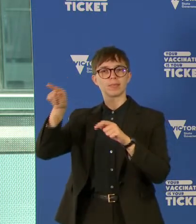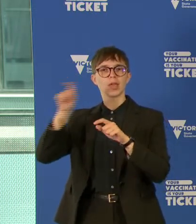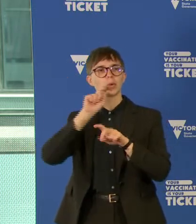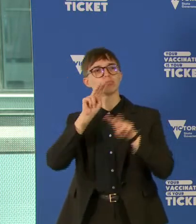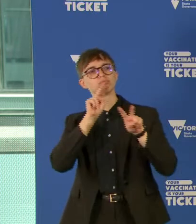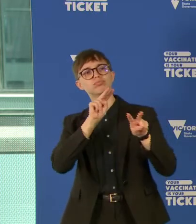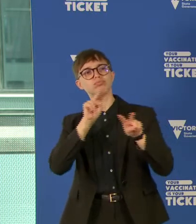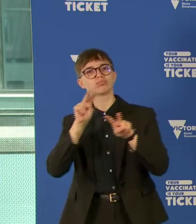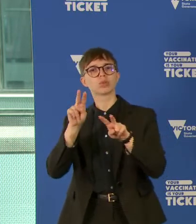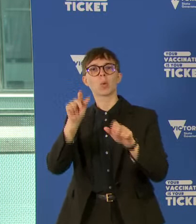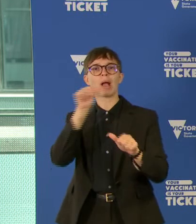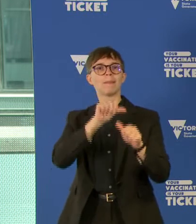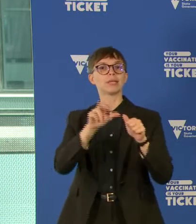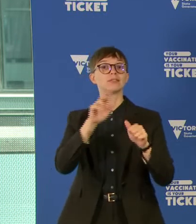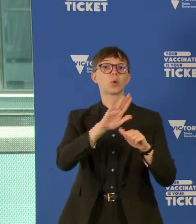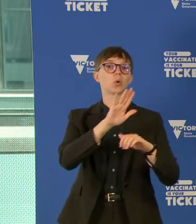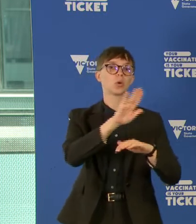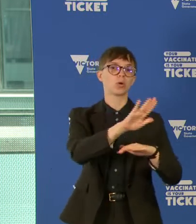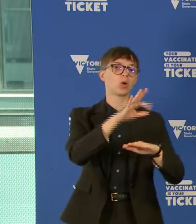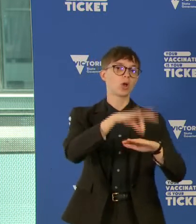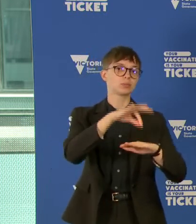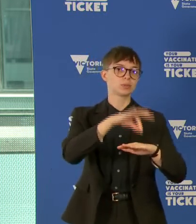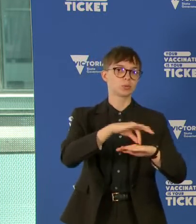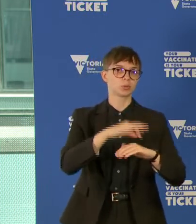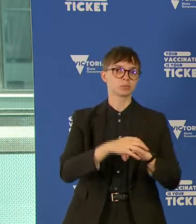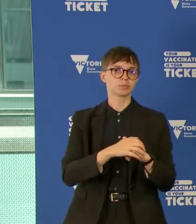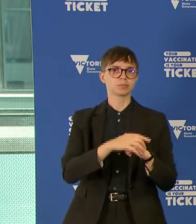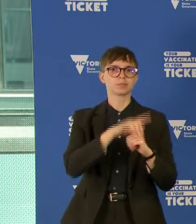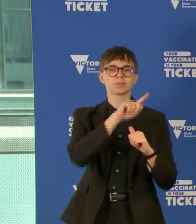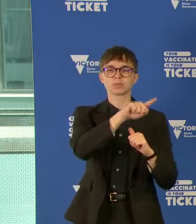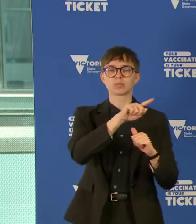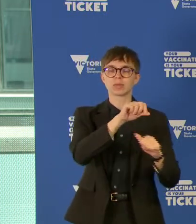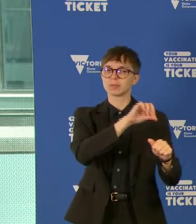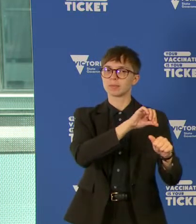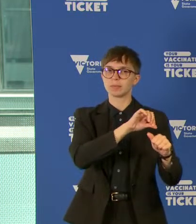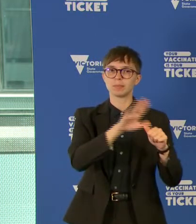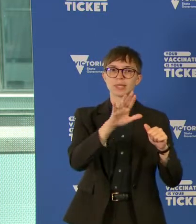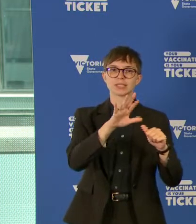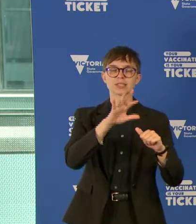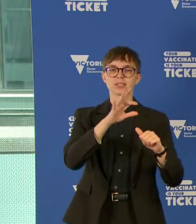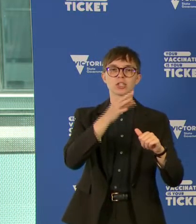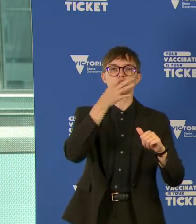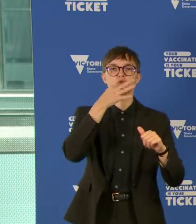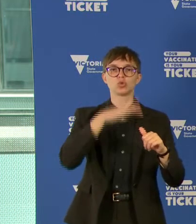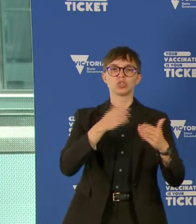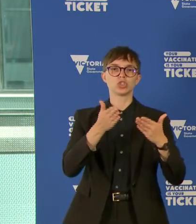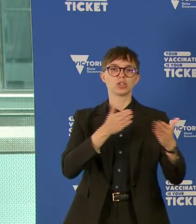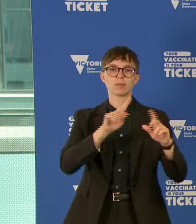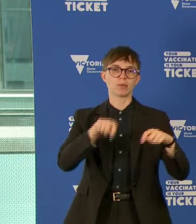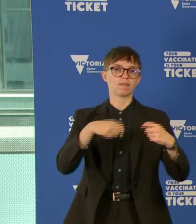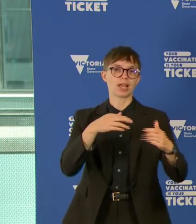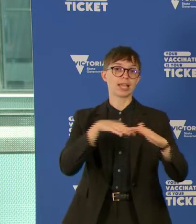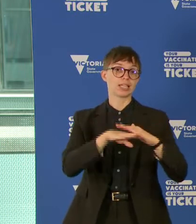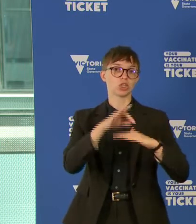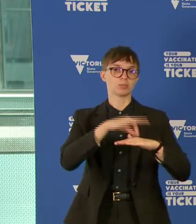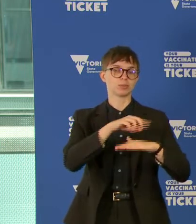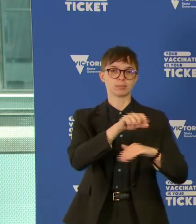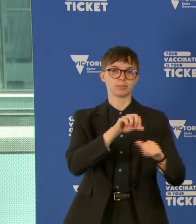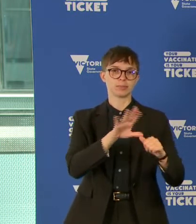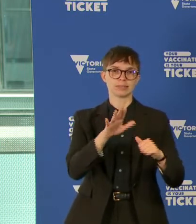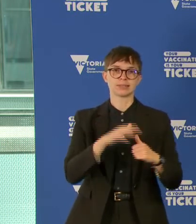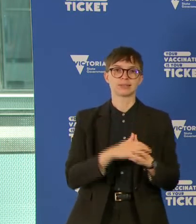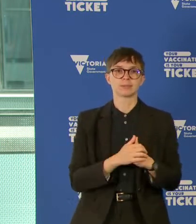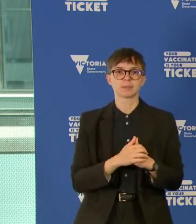and I'm confident that those two professional bodies will resolve this in a professional manner. There are now just 4 hospitals in Victoria